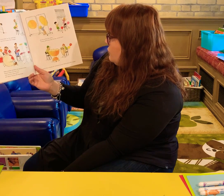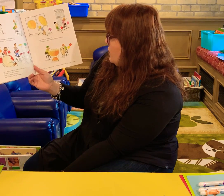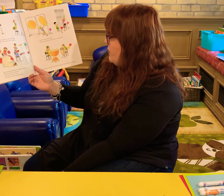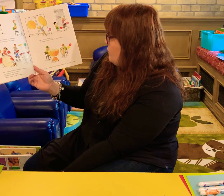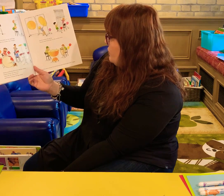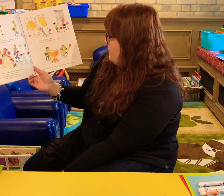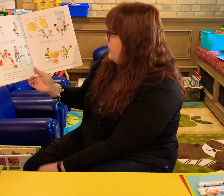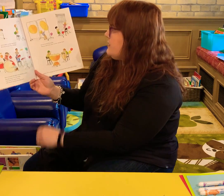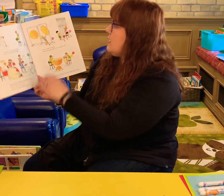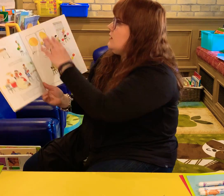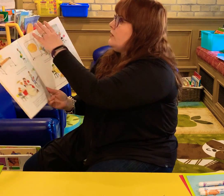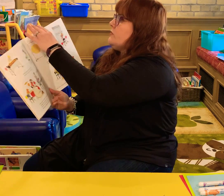drum and Maria plays the convos.